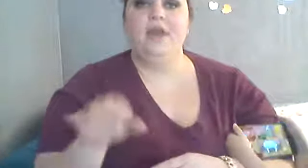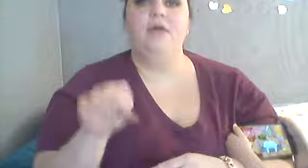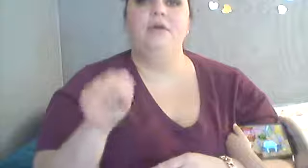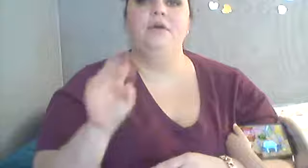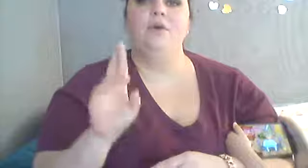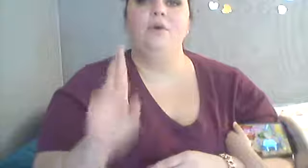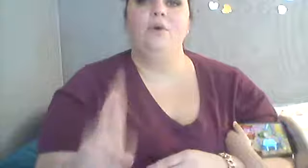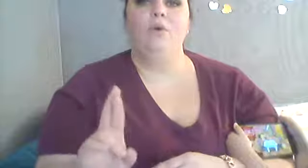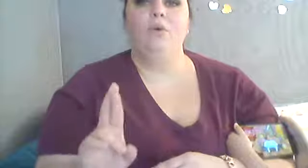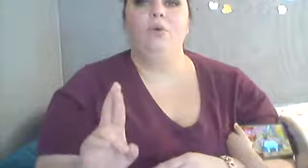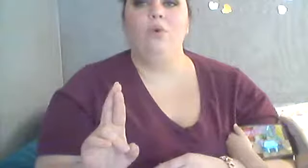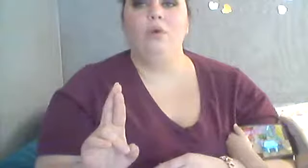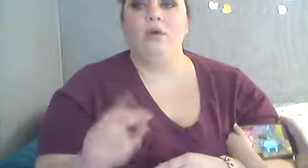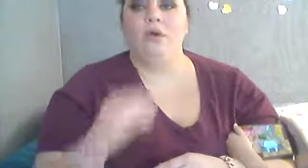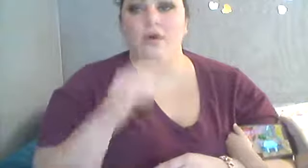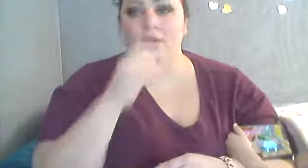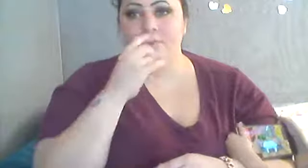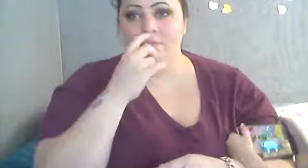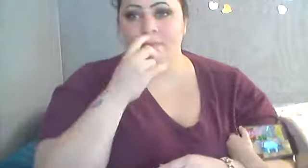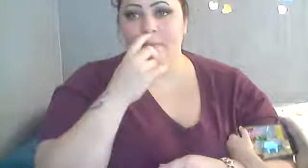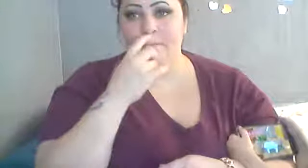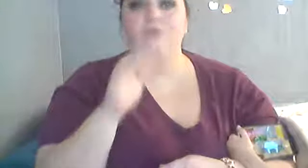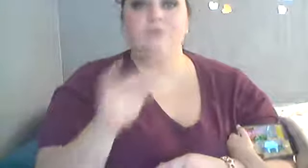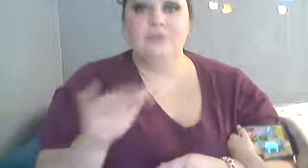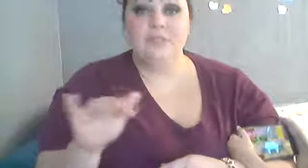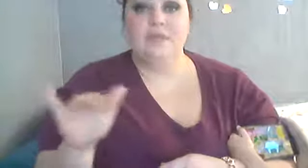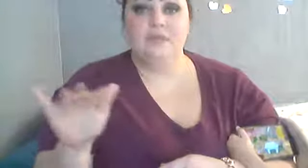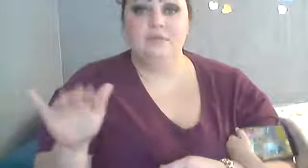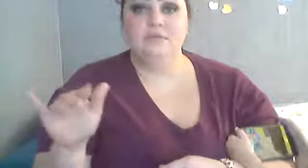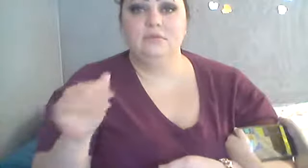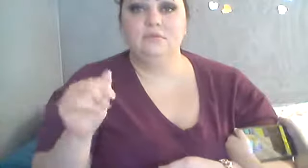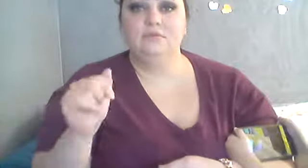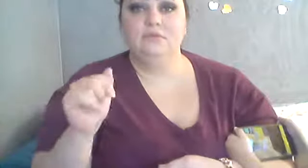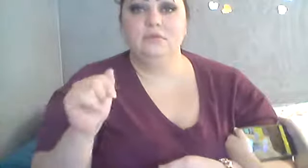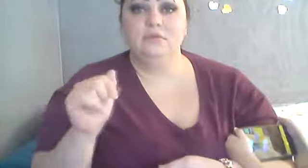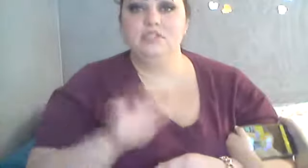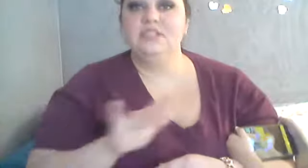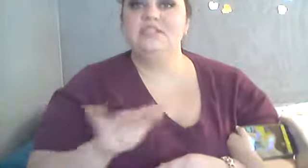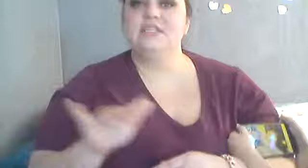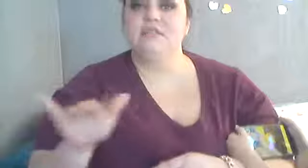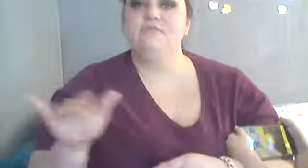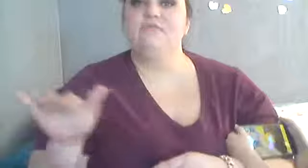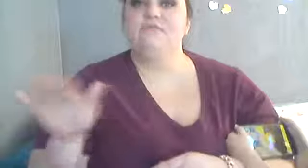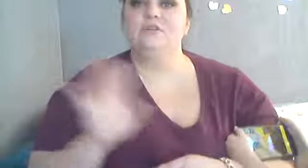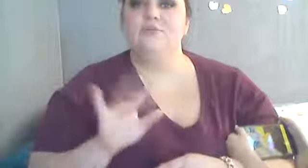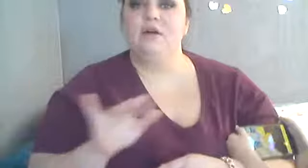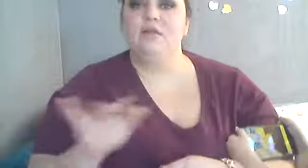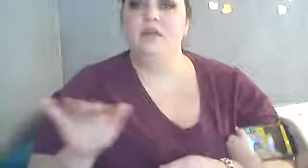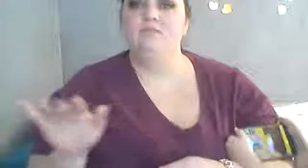classifier or you finger spell it. So this is a sign for finger spell, like finger